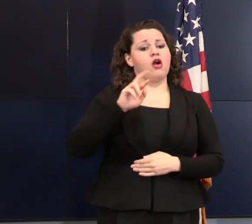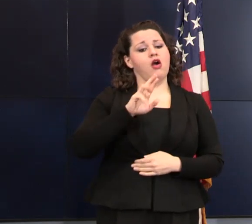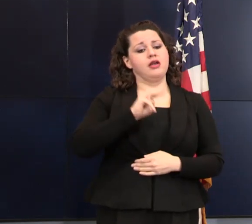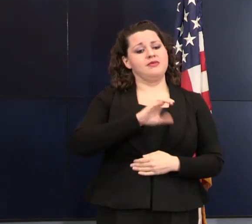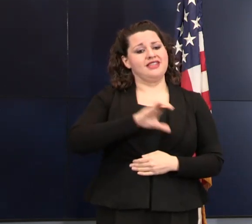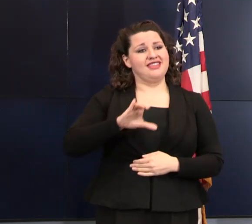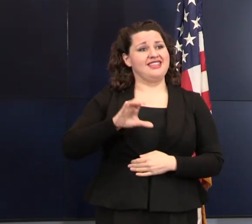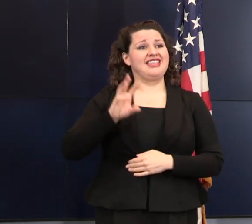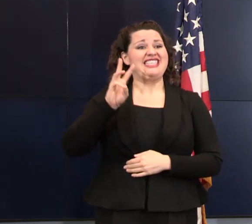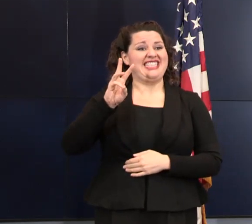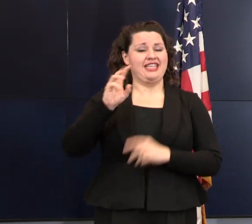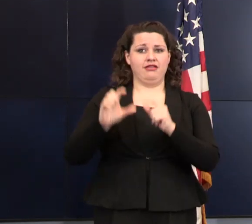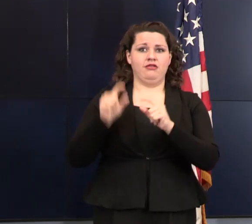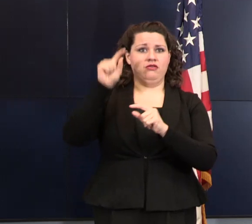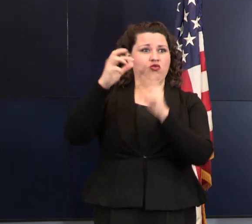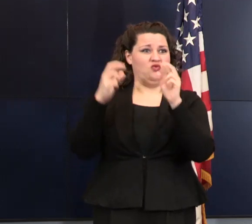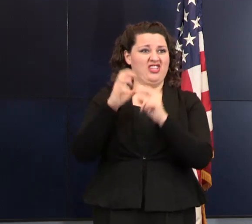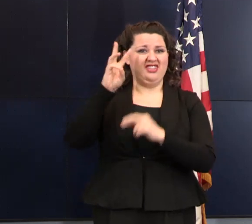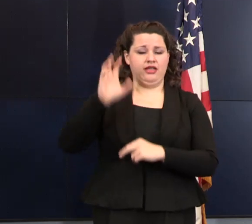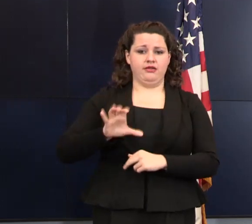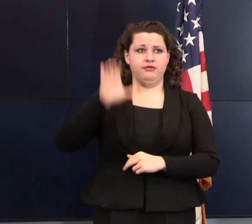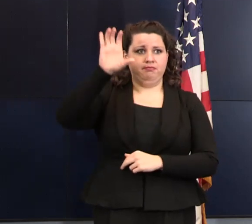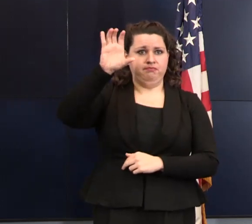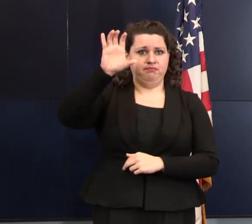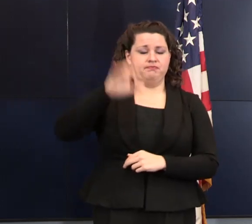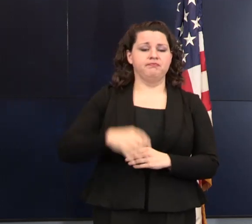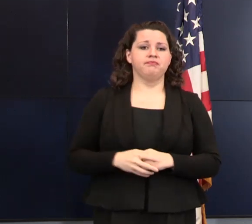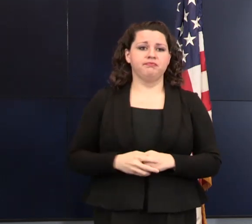RMCC Region 6